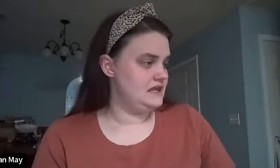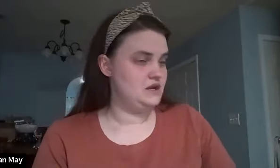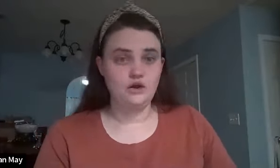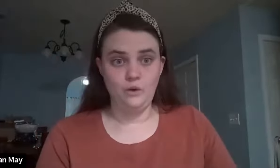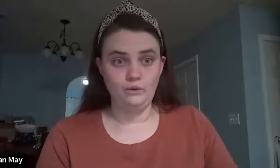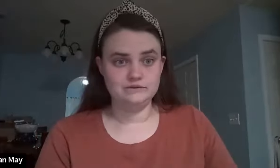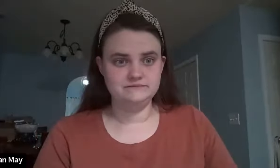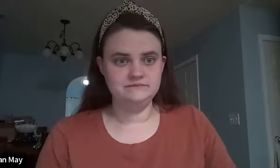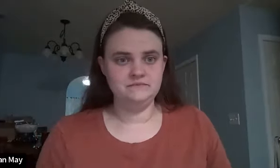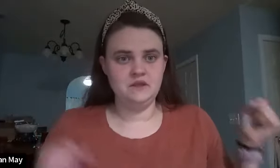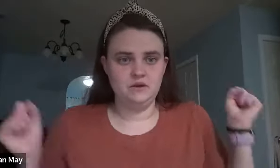Then cold.